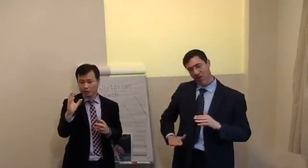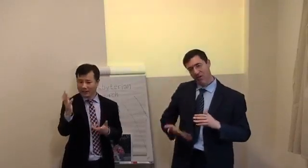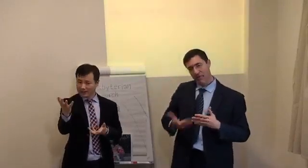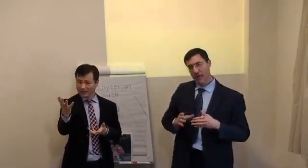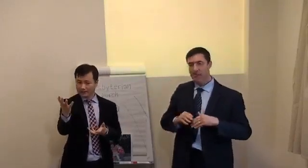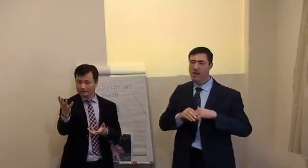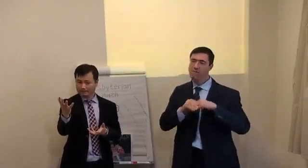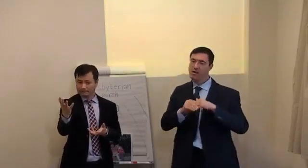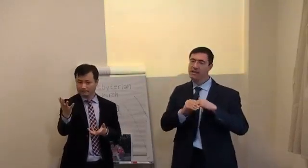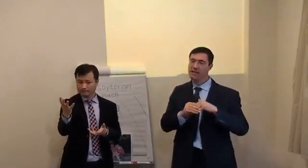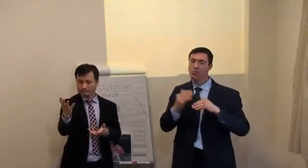homosexuality.